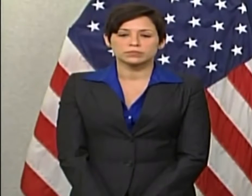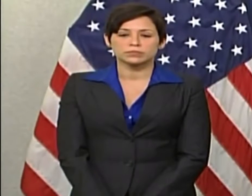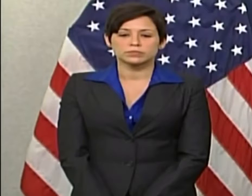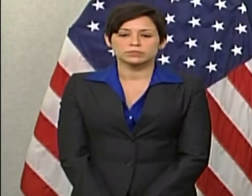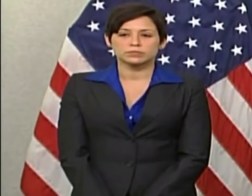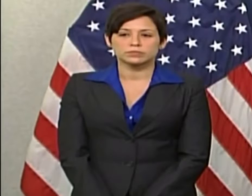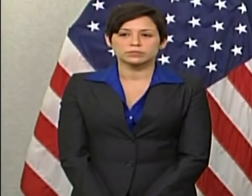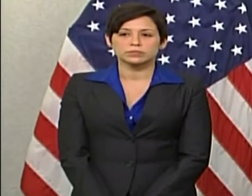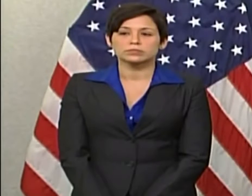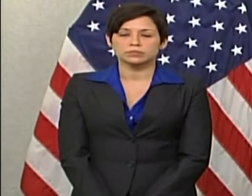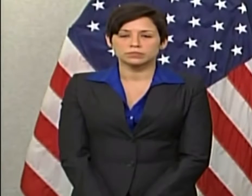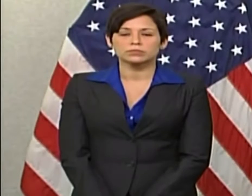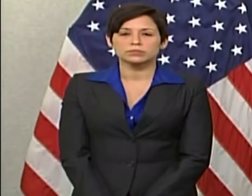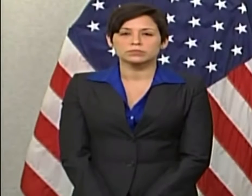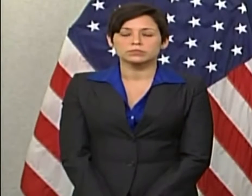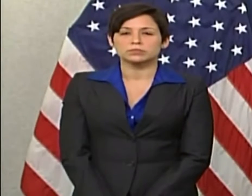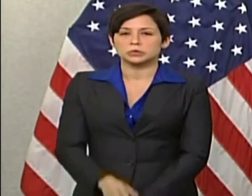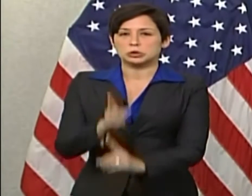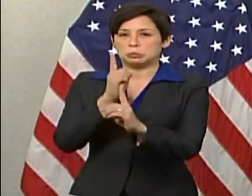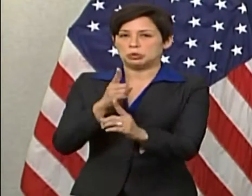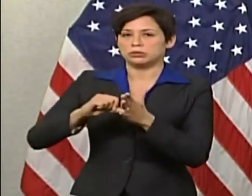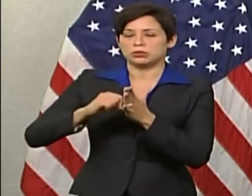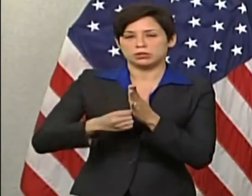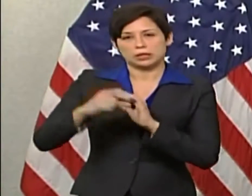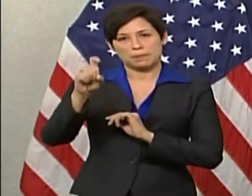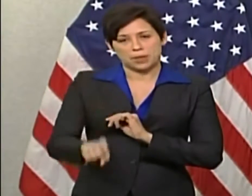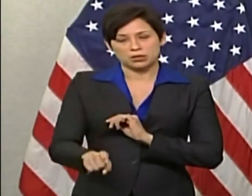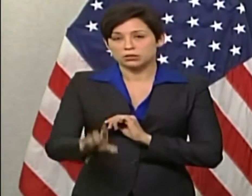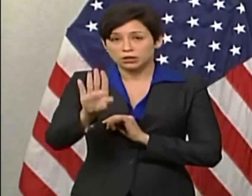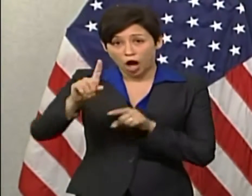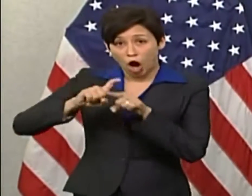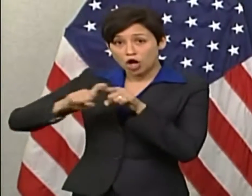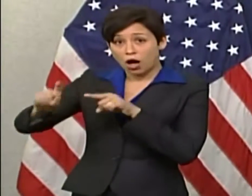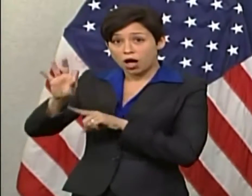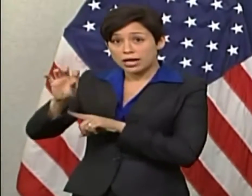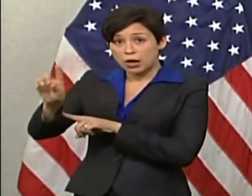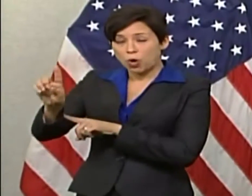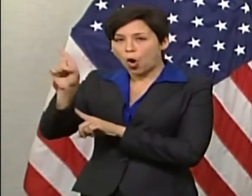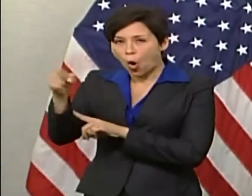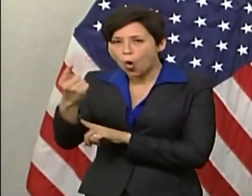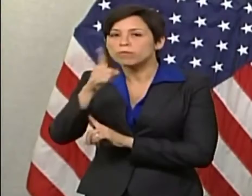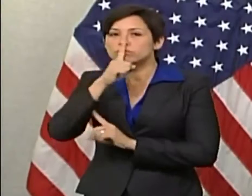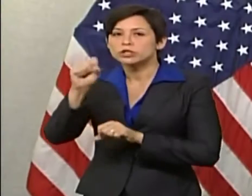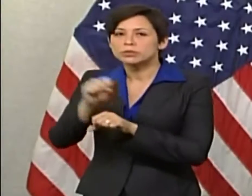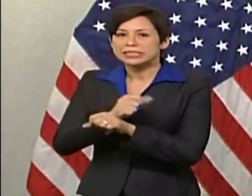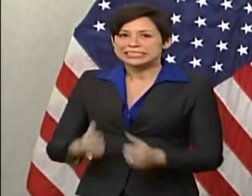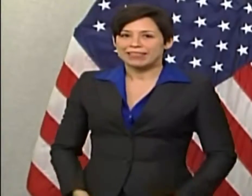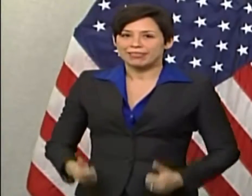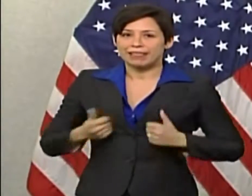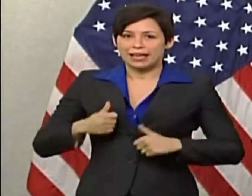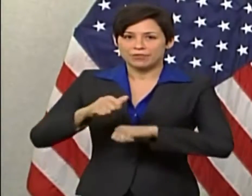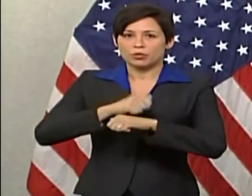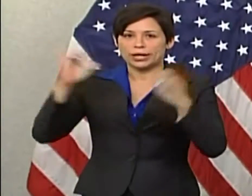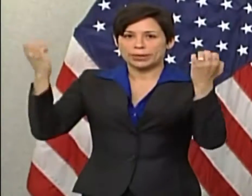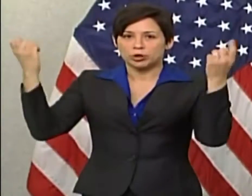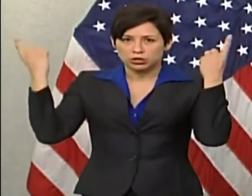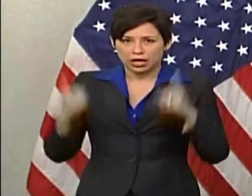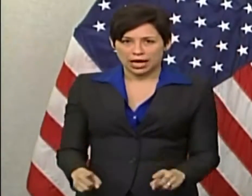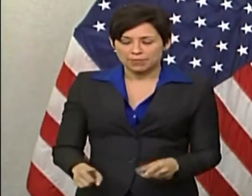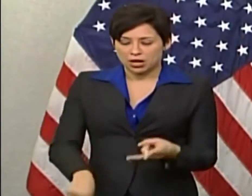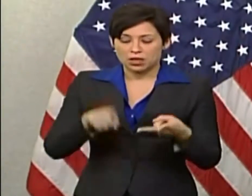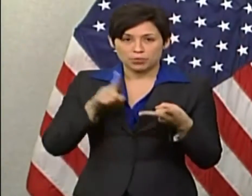juntos. So the message is, one more time, don't call 911 unless it's a real life threatening emergency.